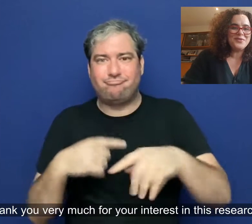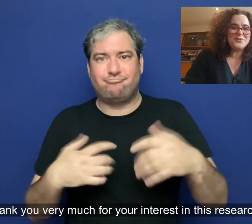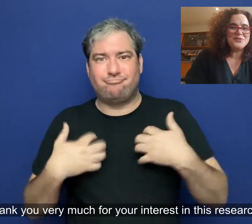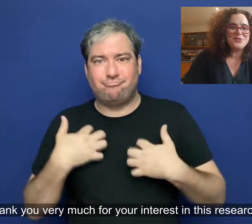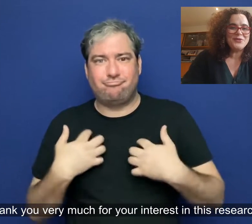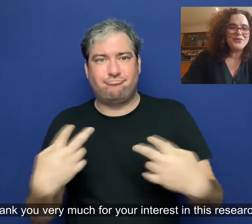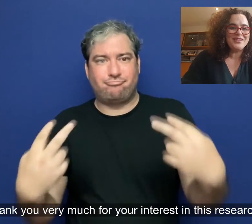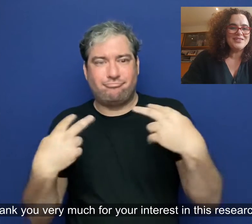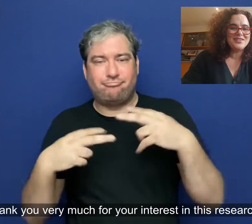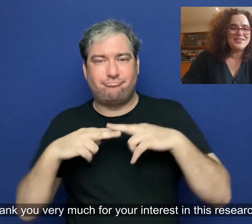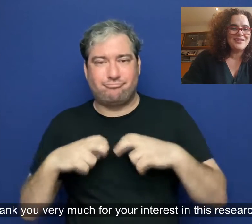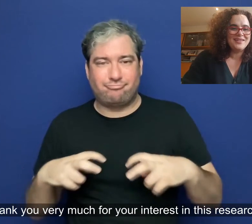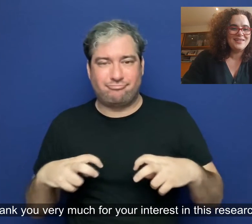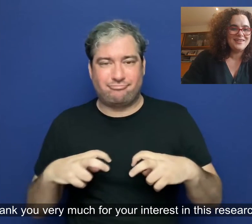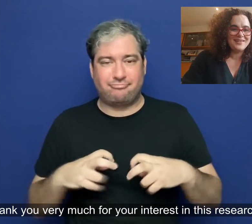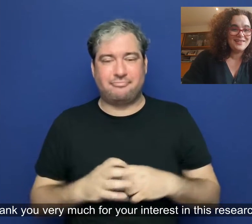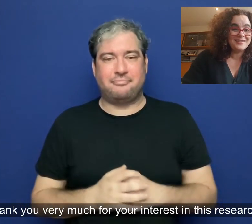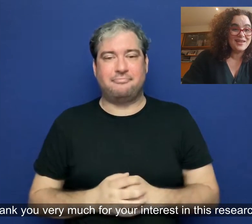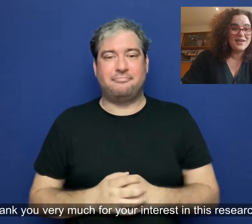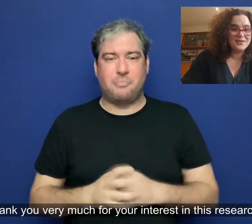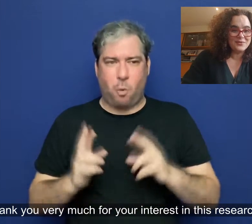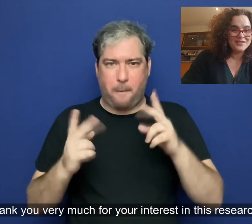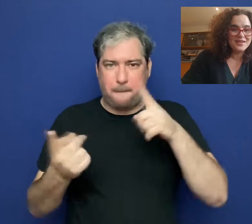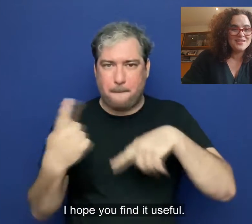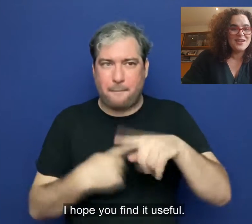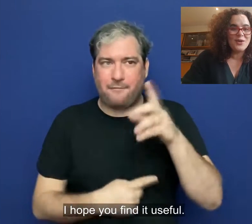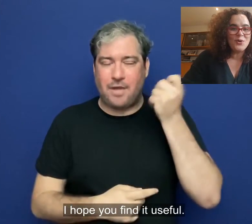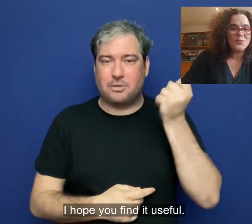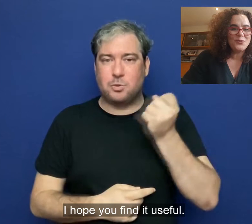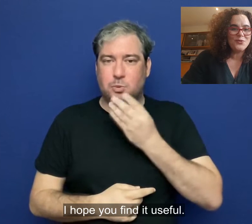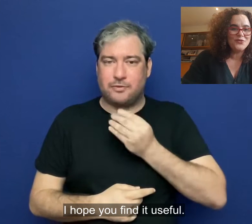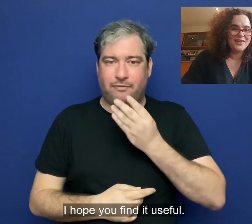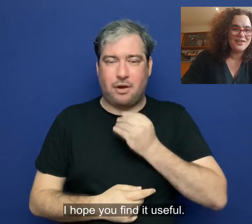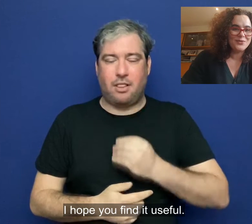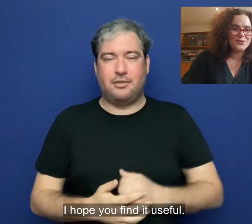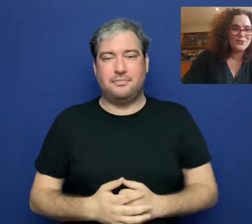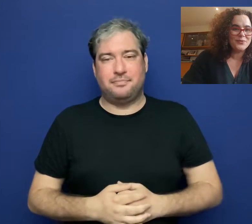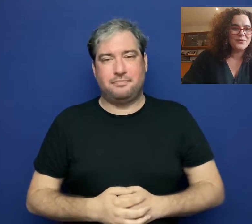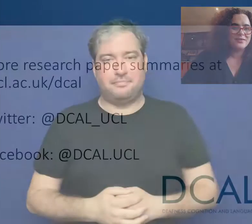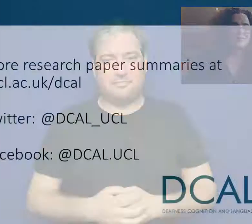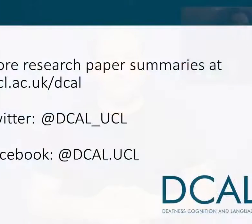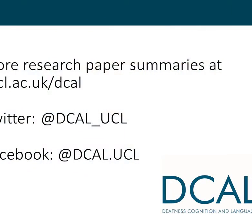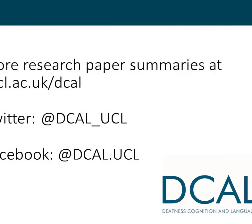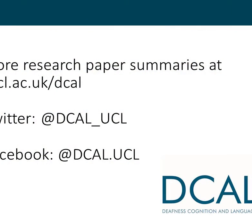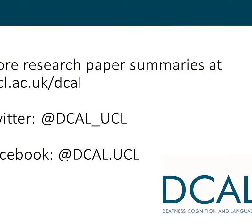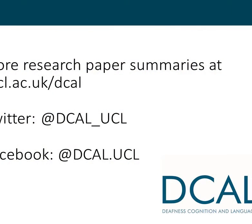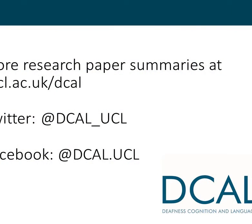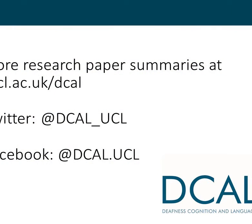Thank you very much for your interest in this research. I hope you find it useful.